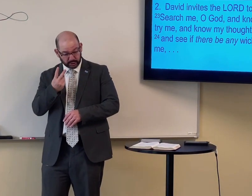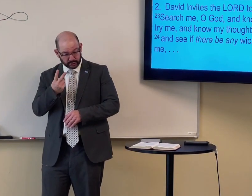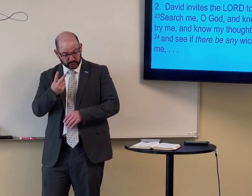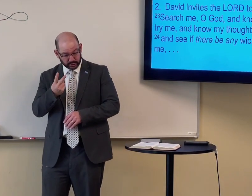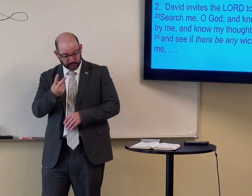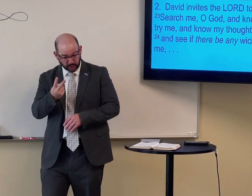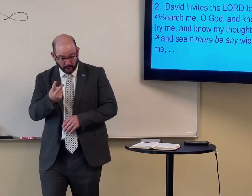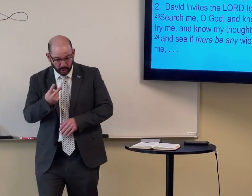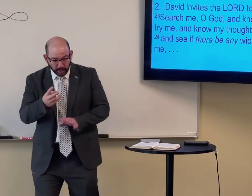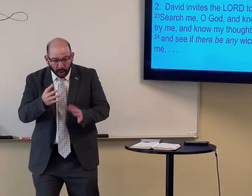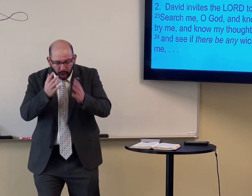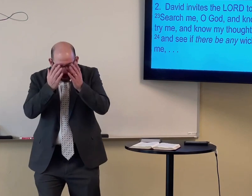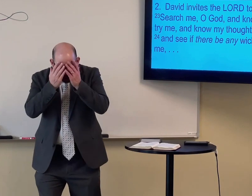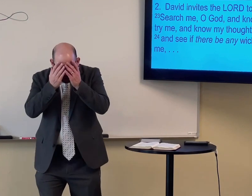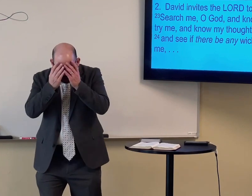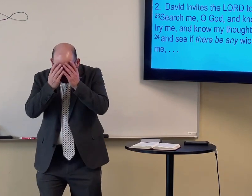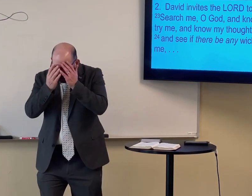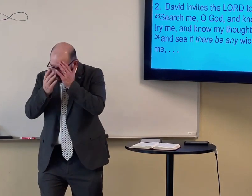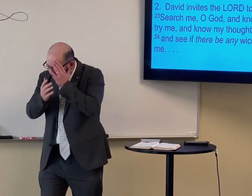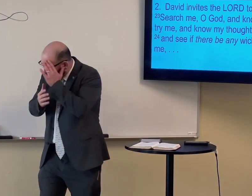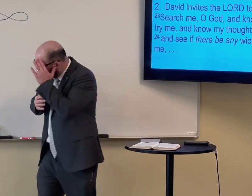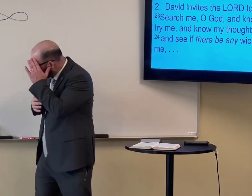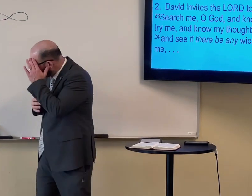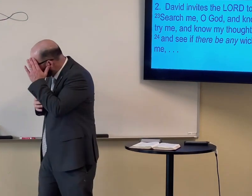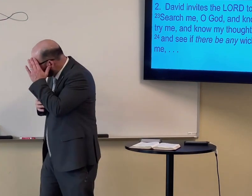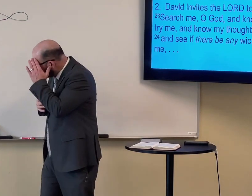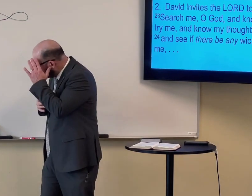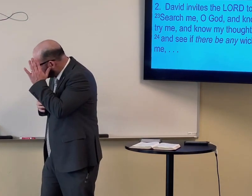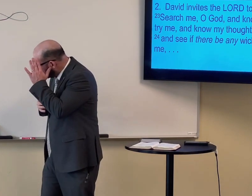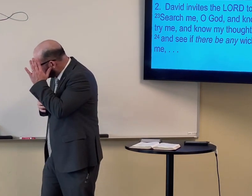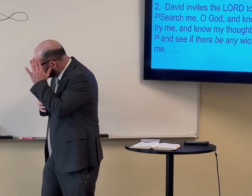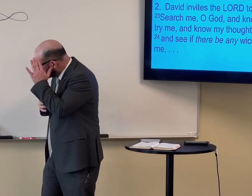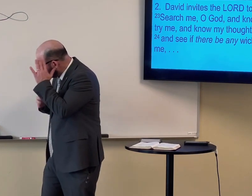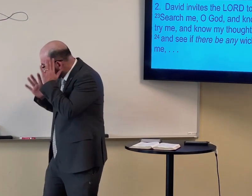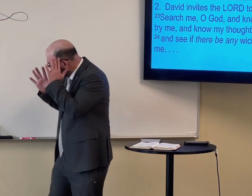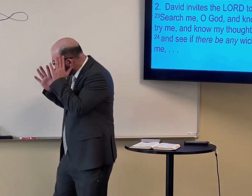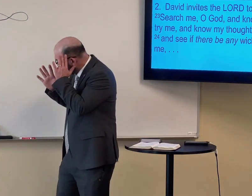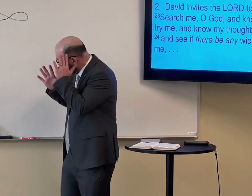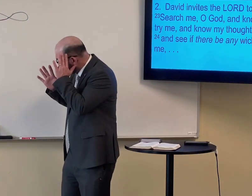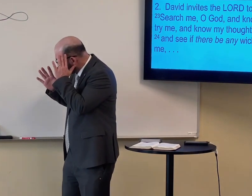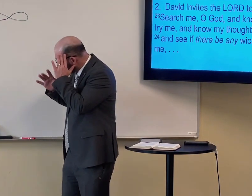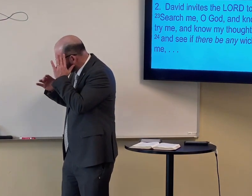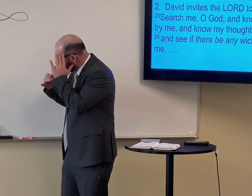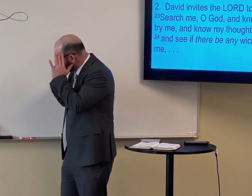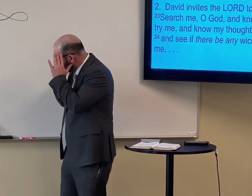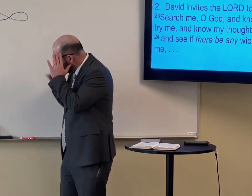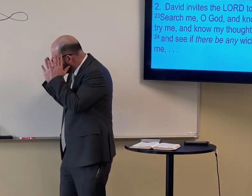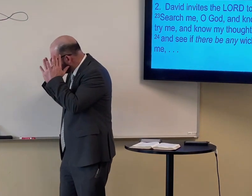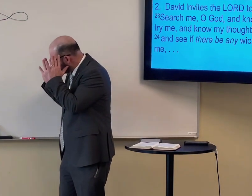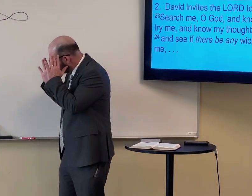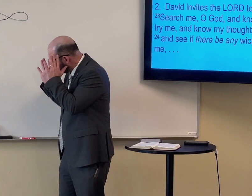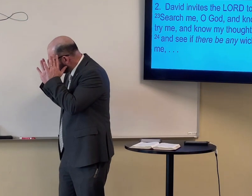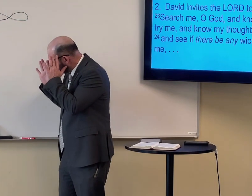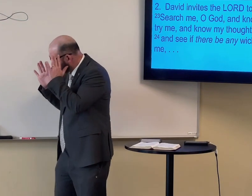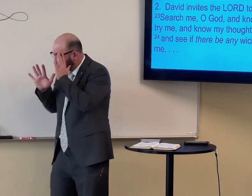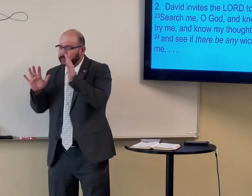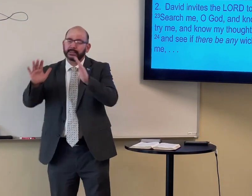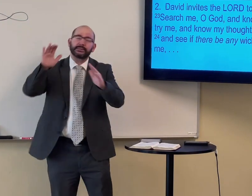When David saw her, he should have covered his eyes, looked away, and said, no, I shouldn't be looking at